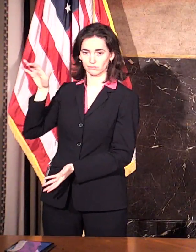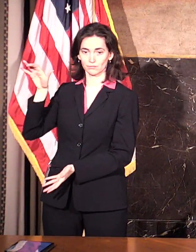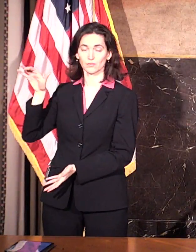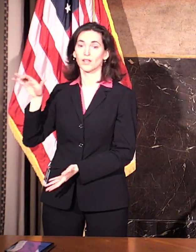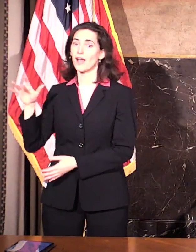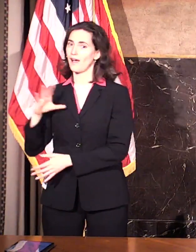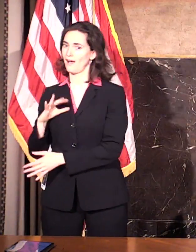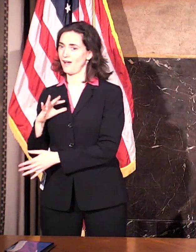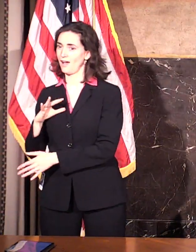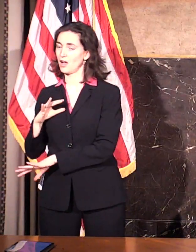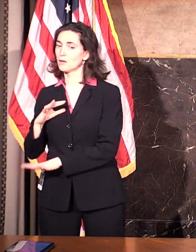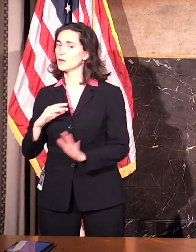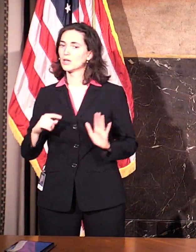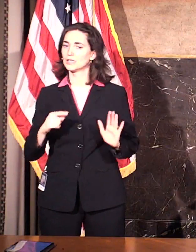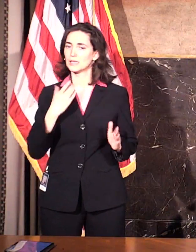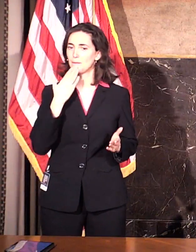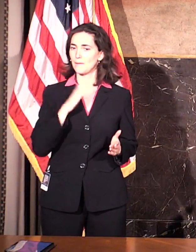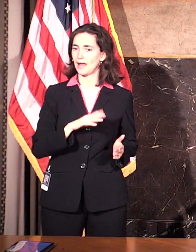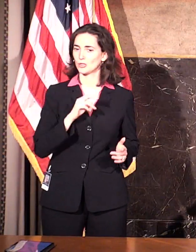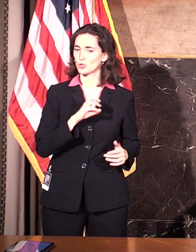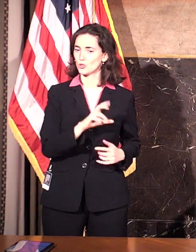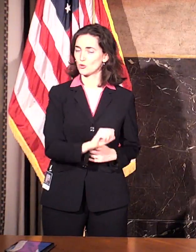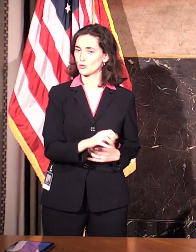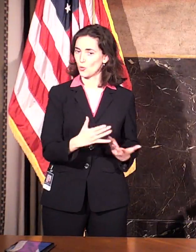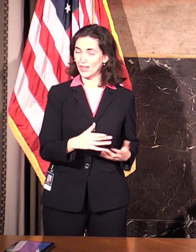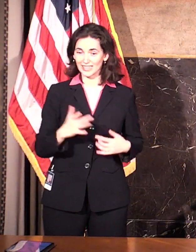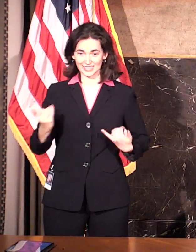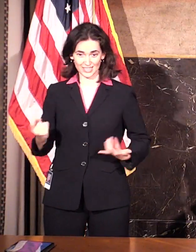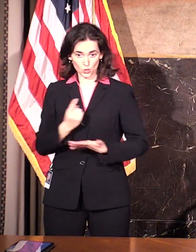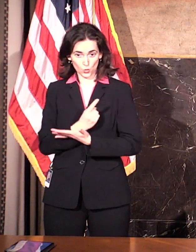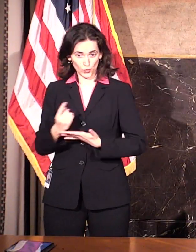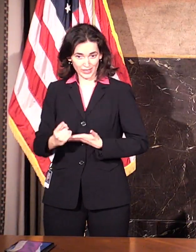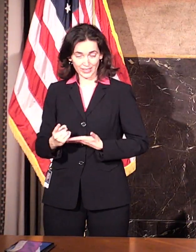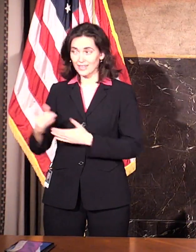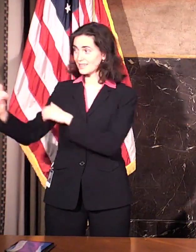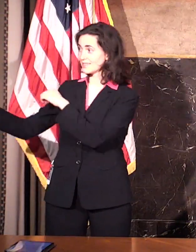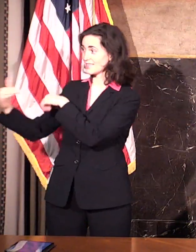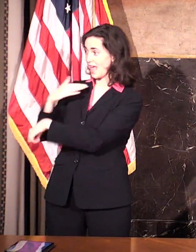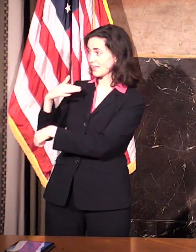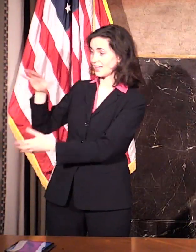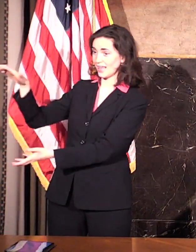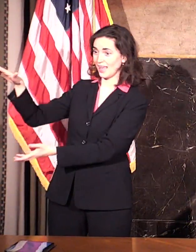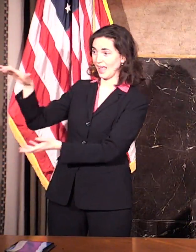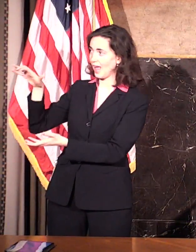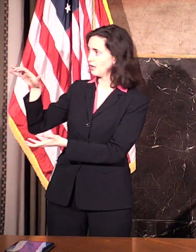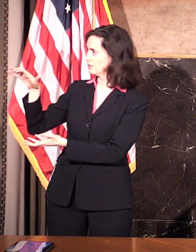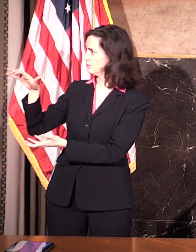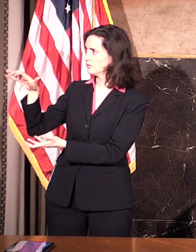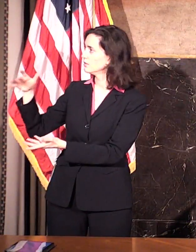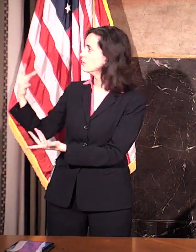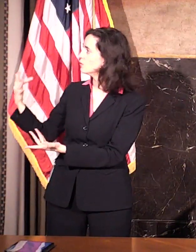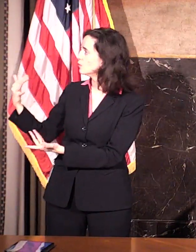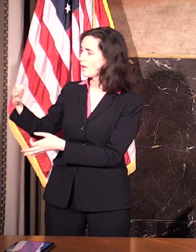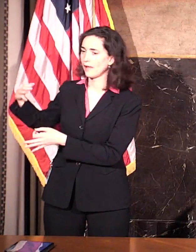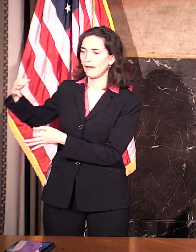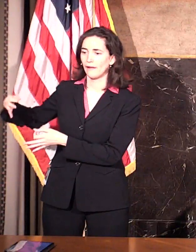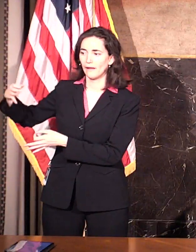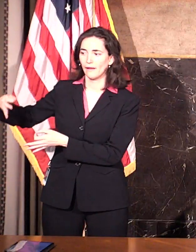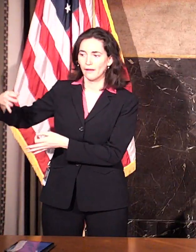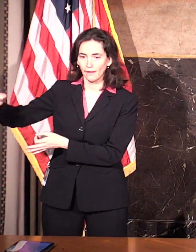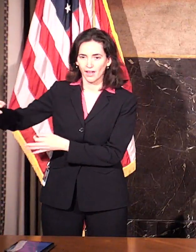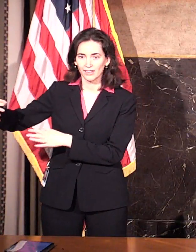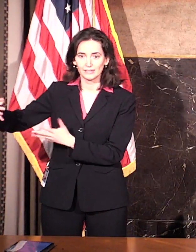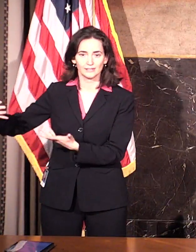is the shipments coming in for this week have been delayed. And the White House talked to us about this